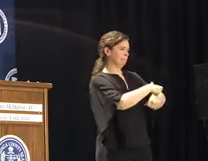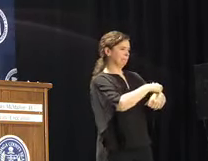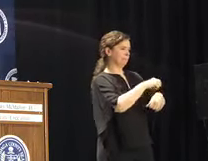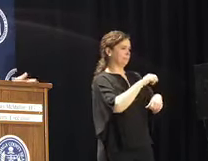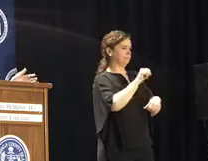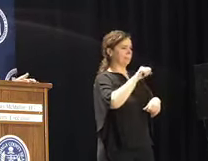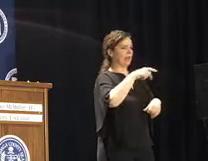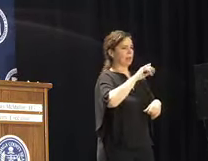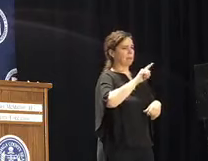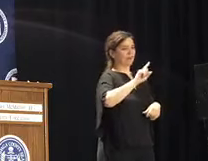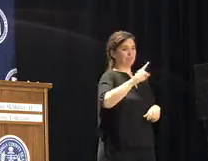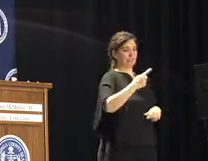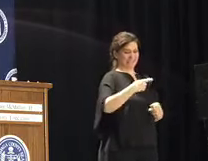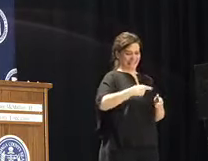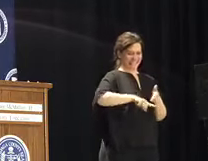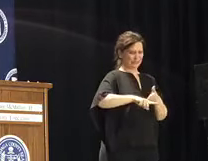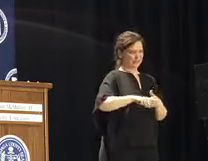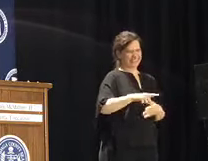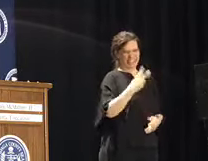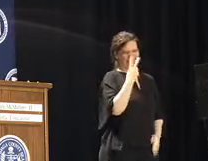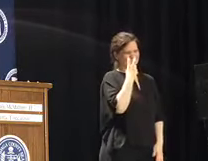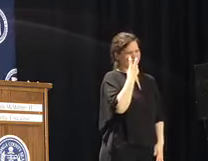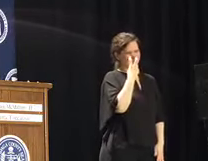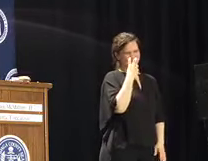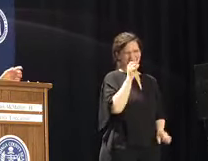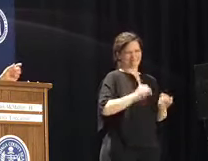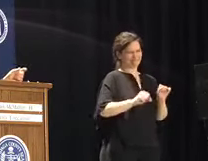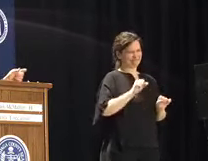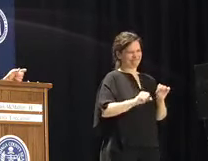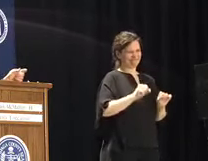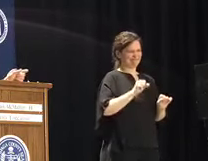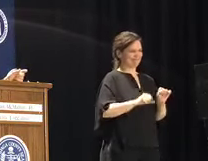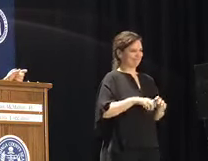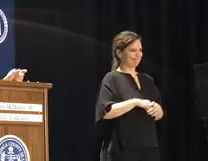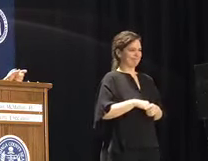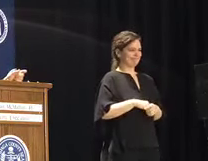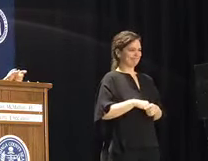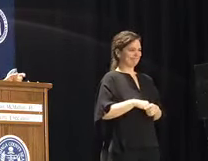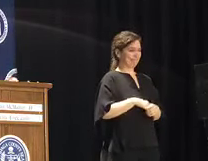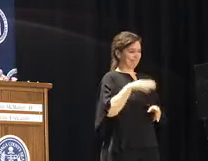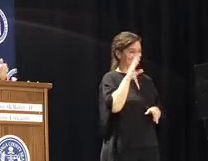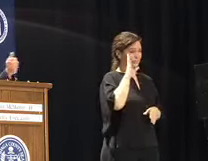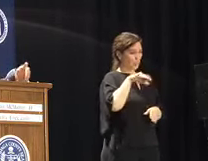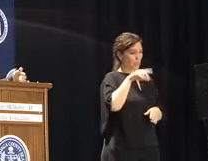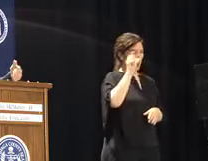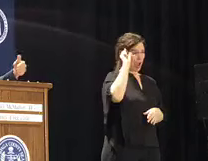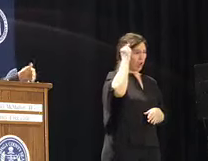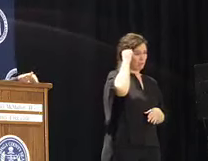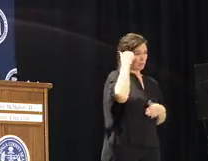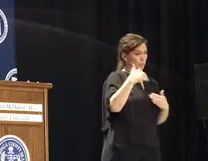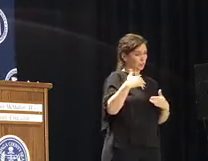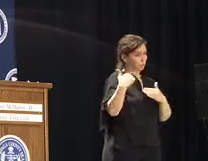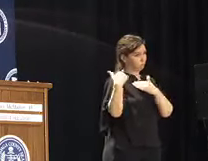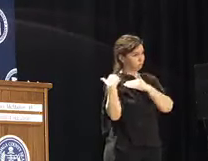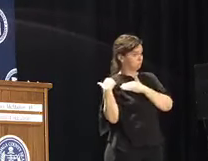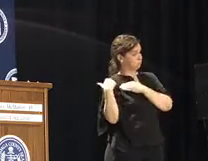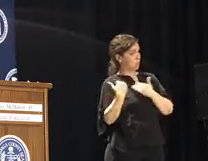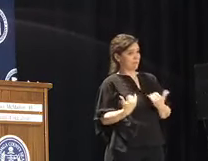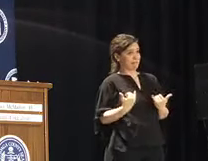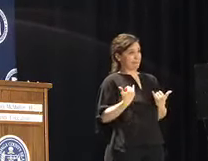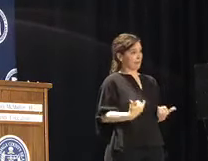I think you'll probably hear the governor talking about this. He's got a lot on his plate each day. This is something that he's going to probably, and his